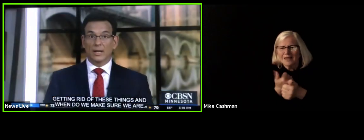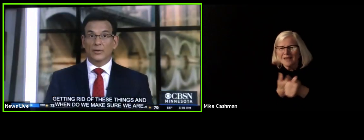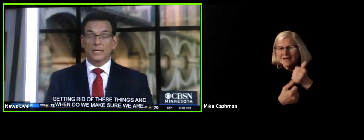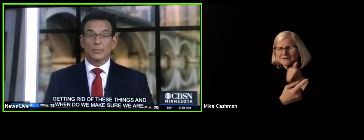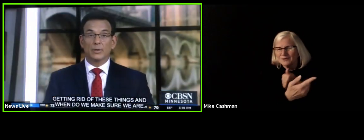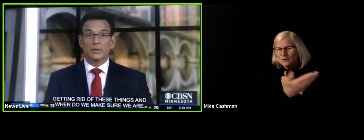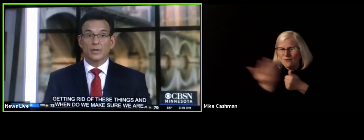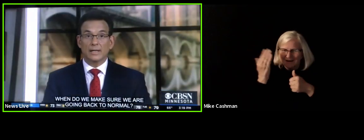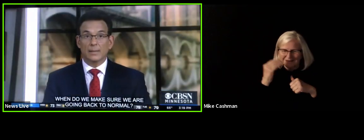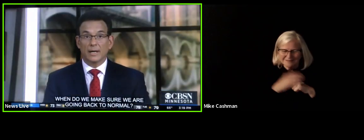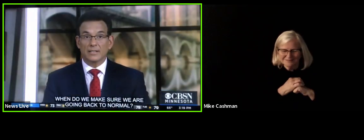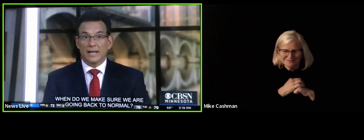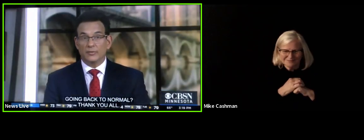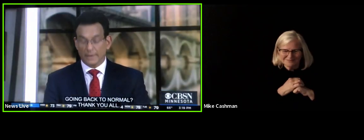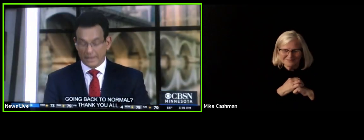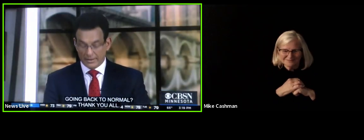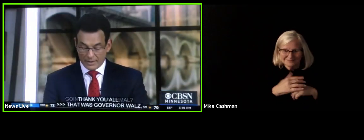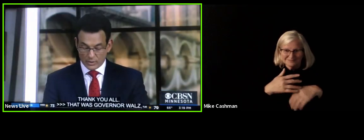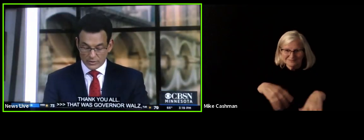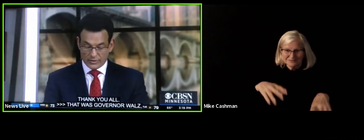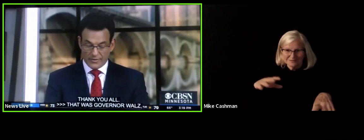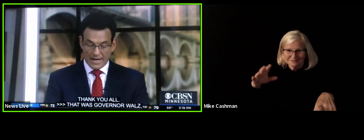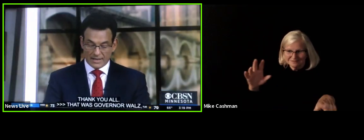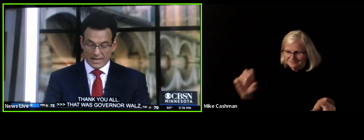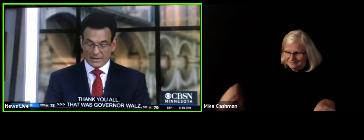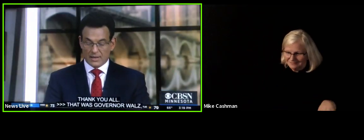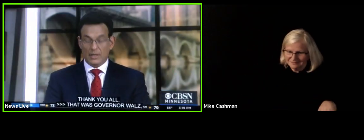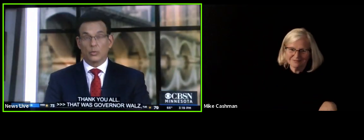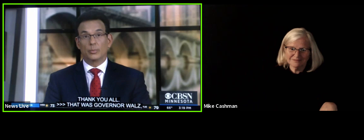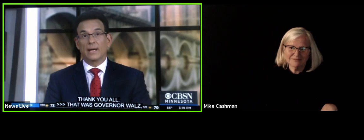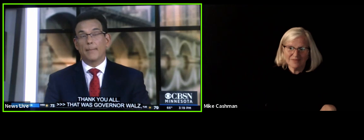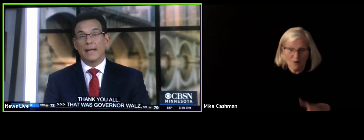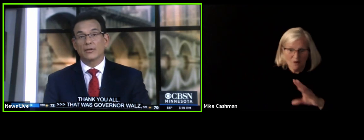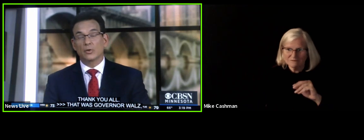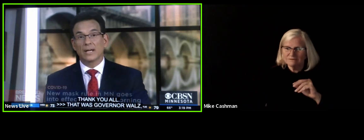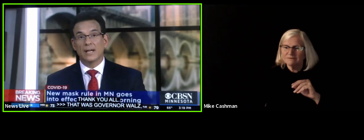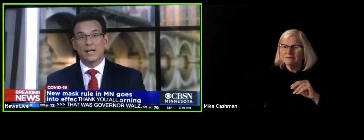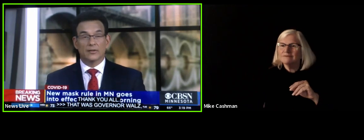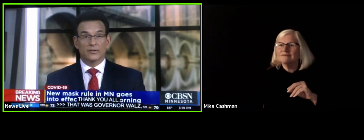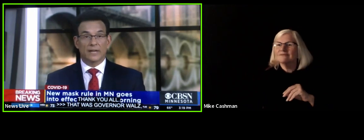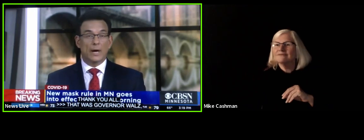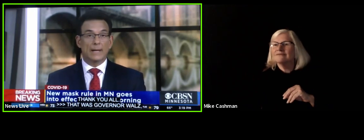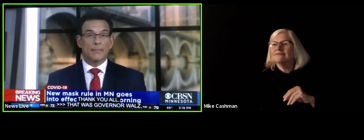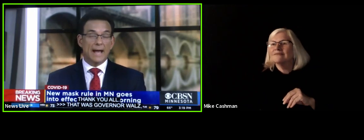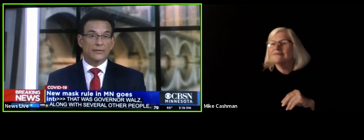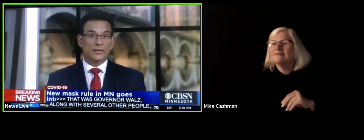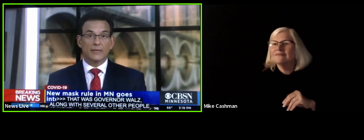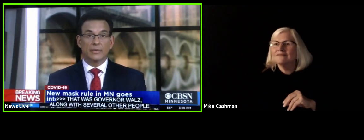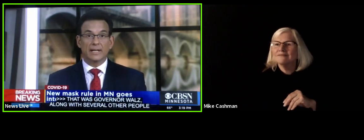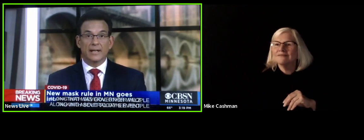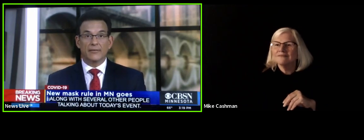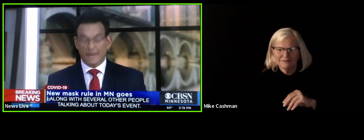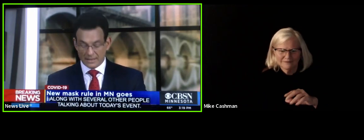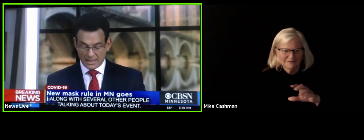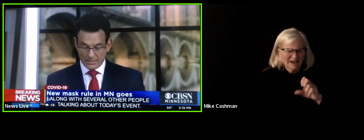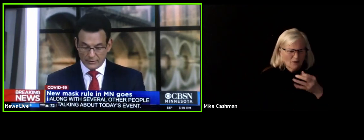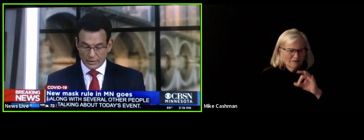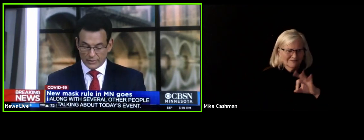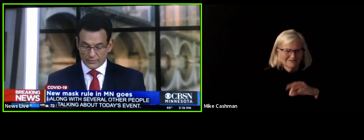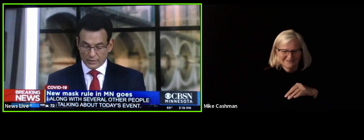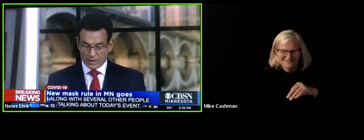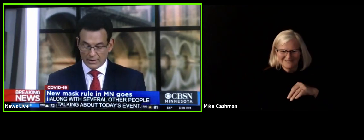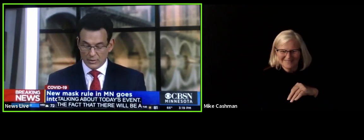other people, talking about today's big event, which is the fact that there will be a mandatory statewide mask covering in effect in